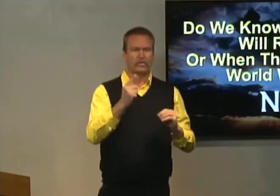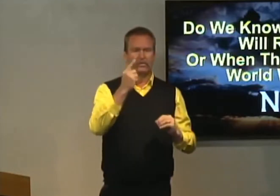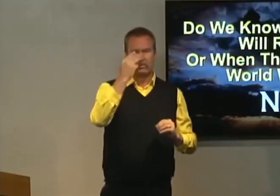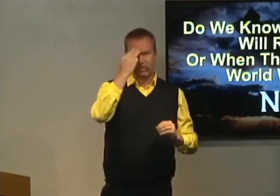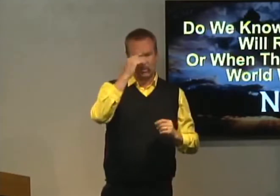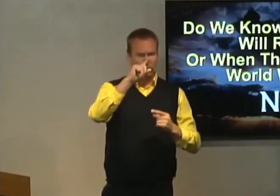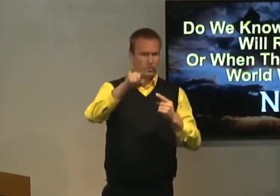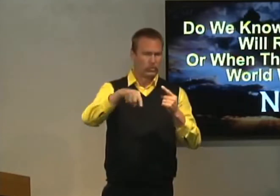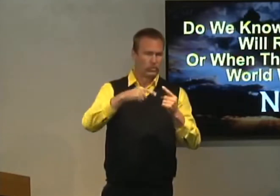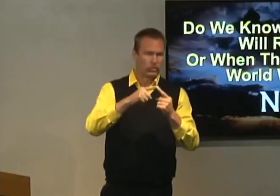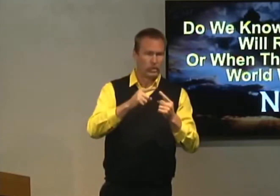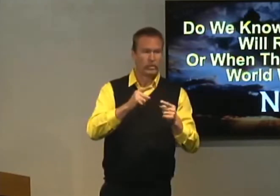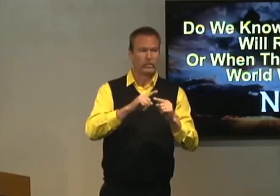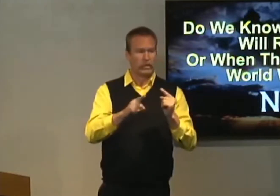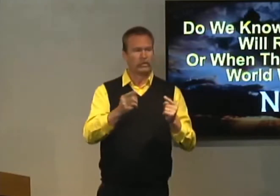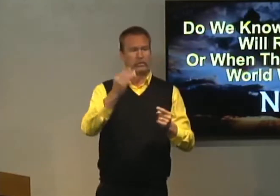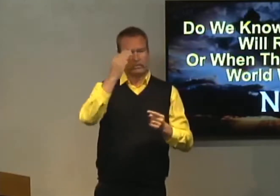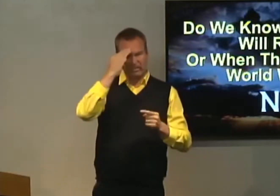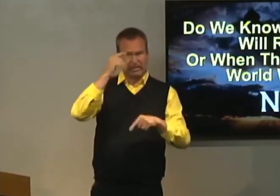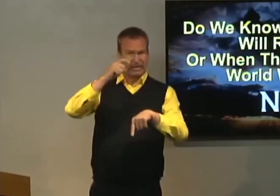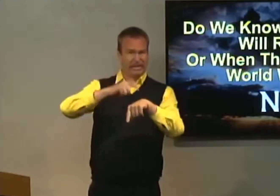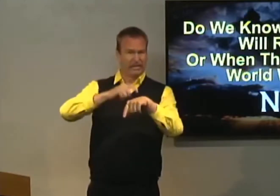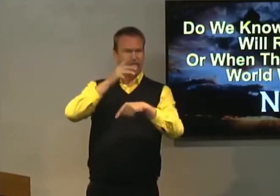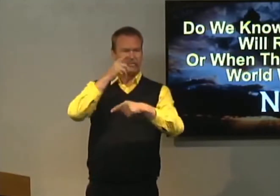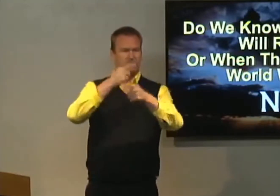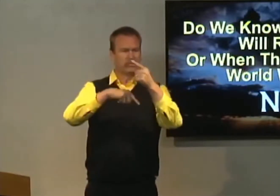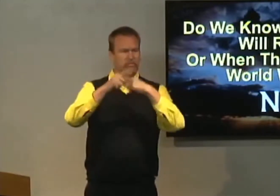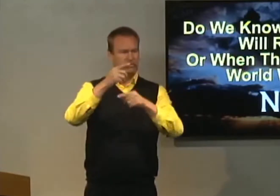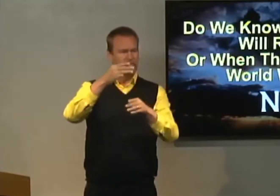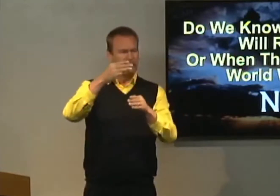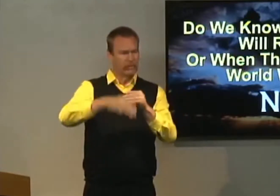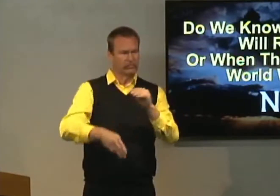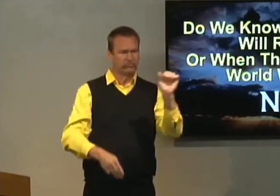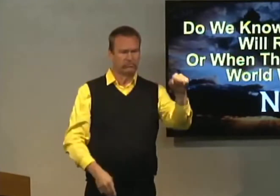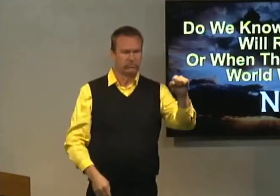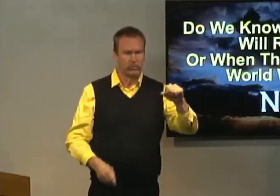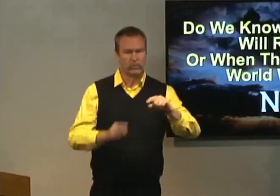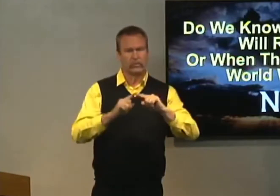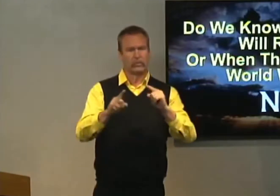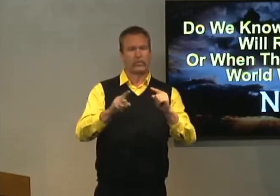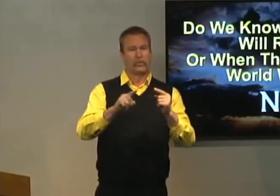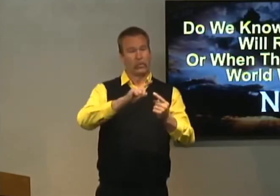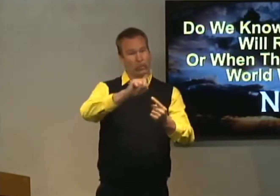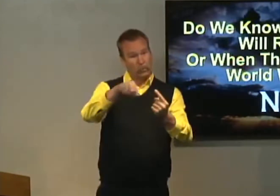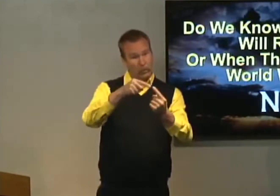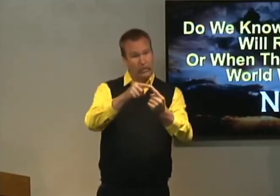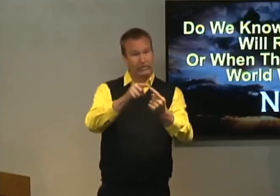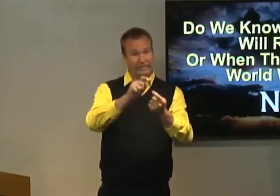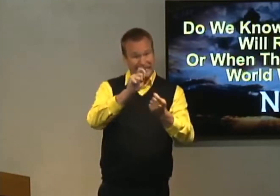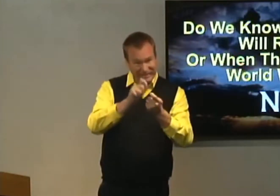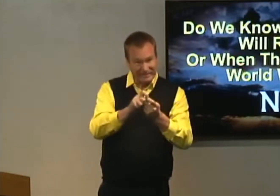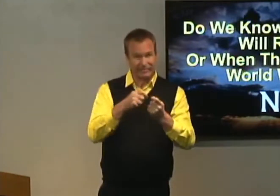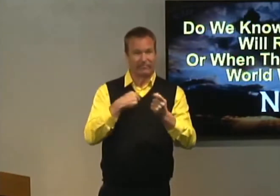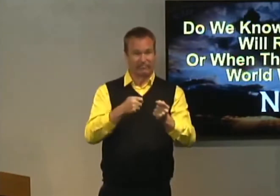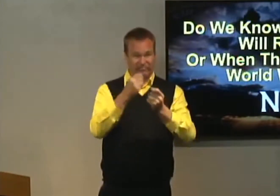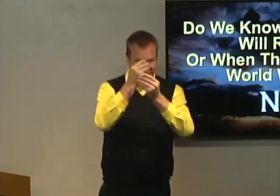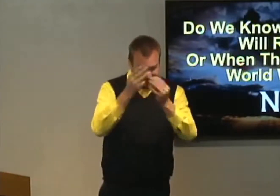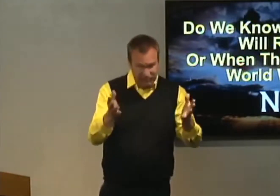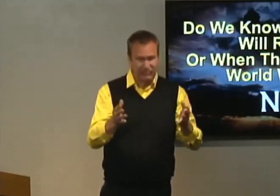not okay because no one knows the time for Christ's coming. We know that it will happen, but the